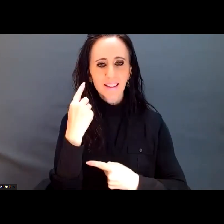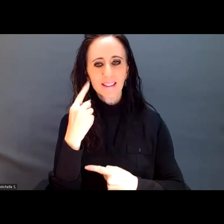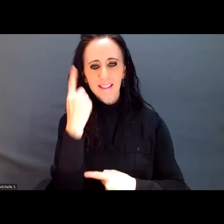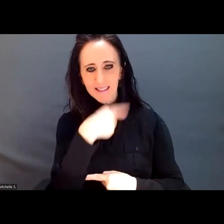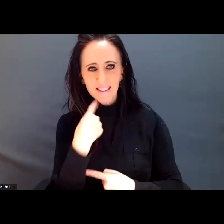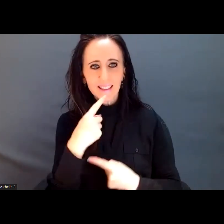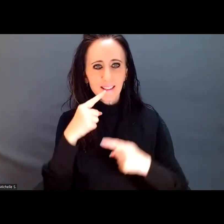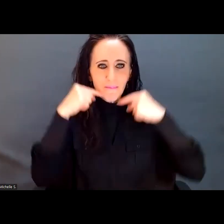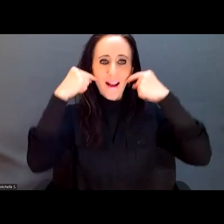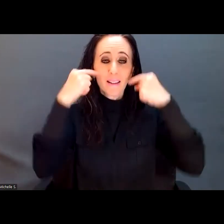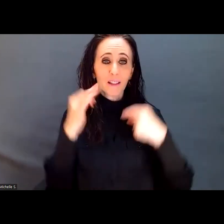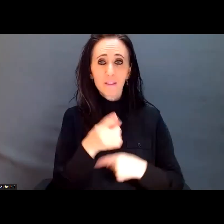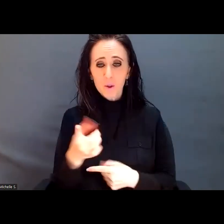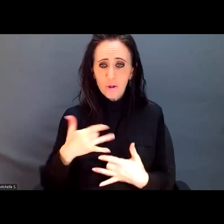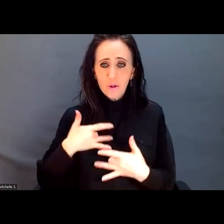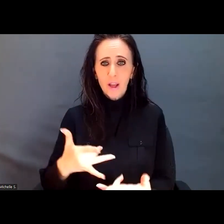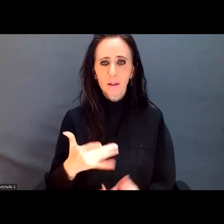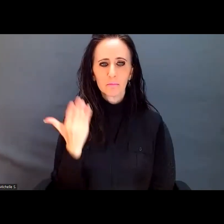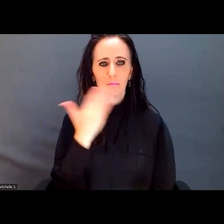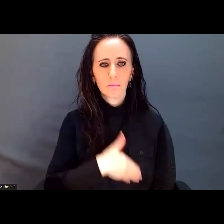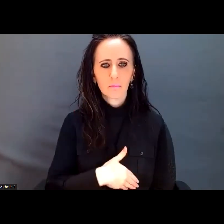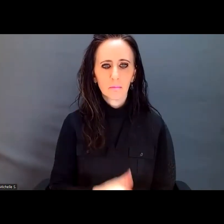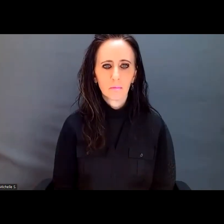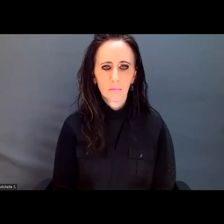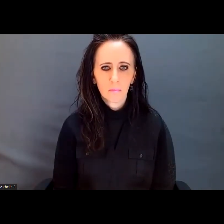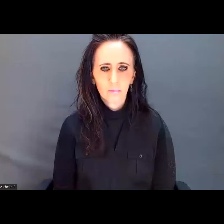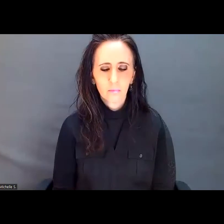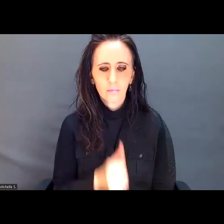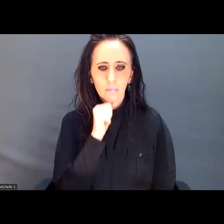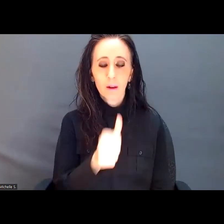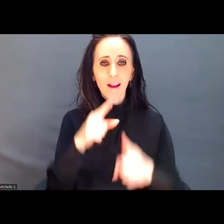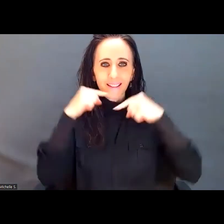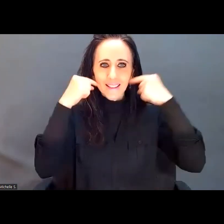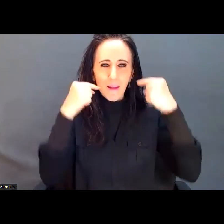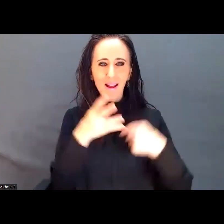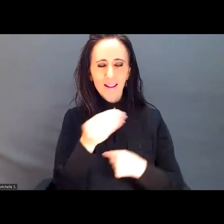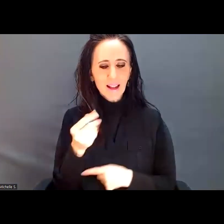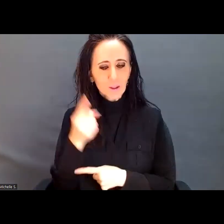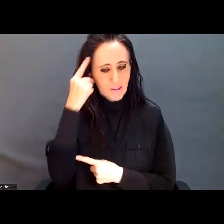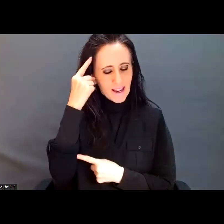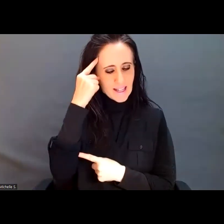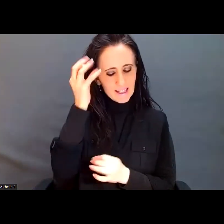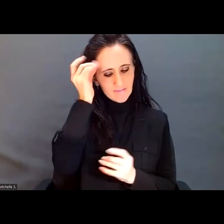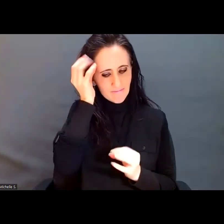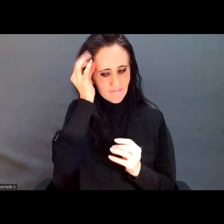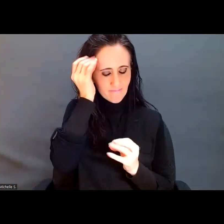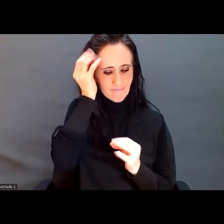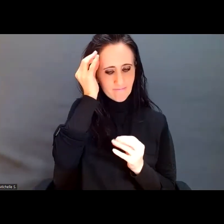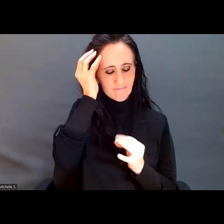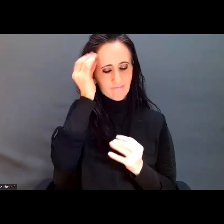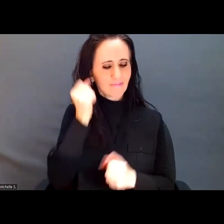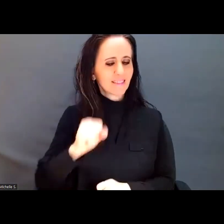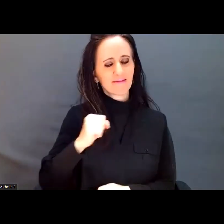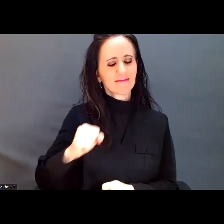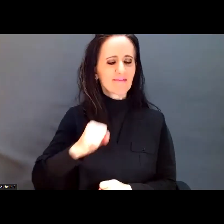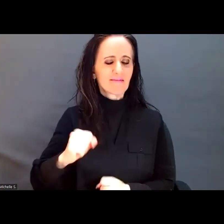If you're not a smiler and you're hearing some conversation in your head about this, maybe even resistance a little